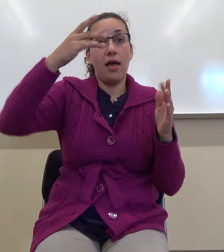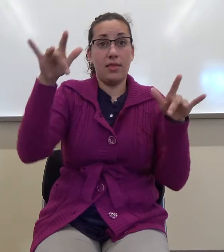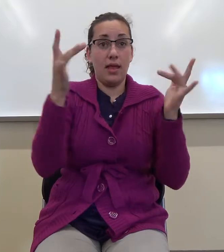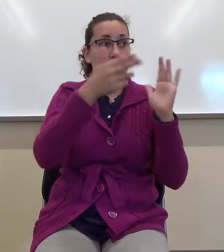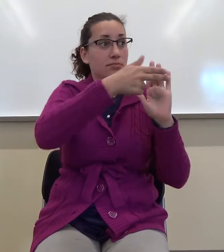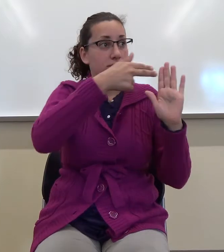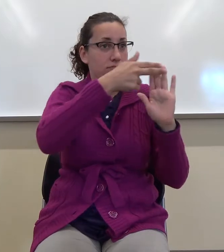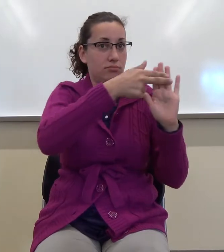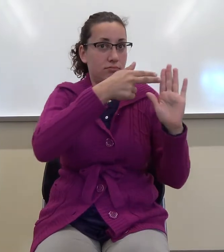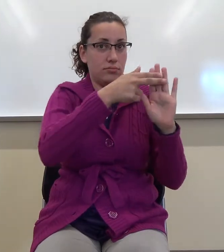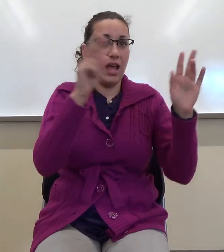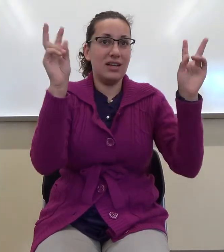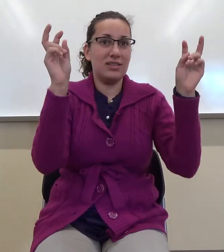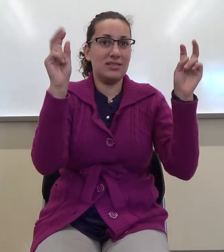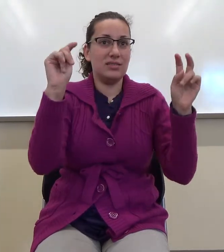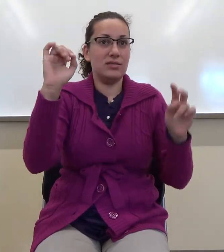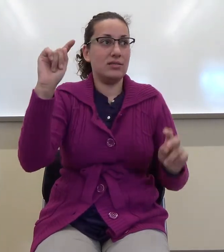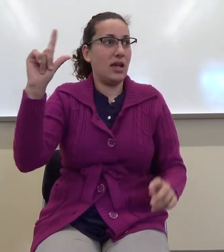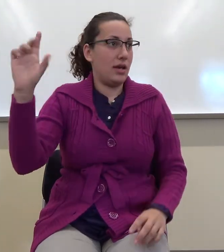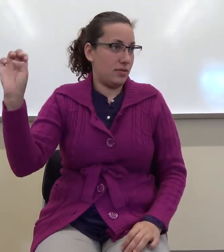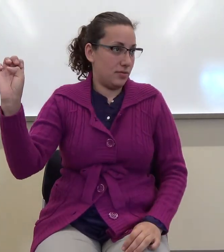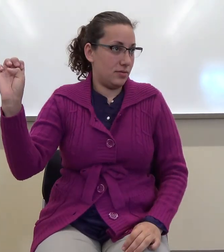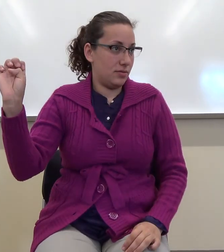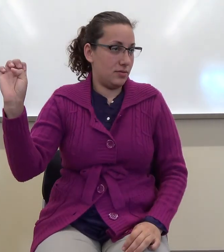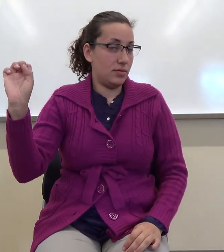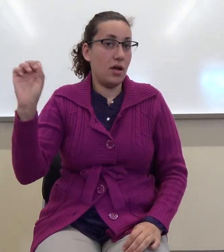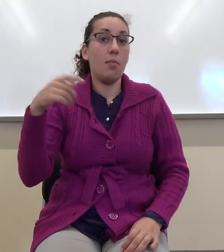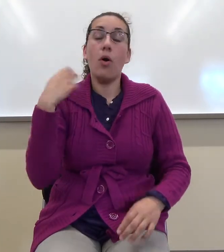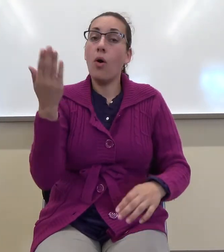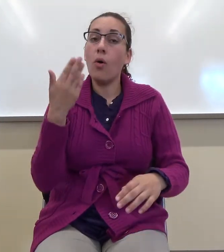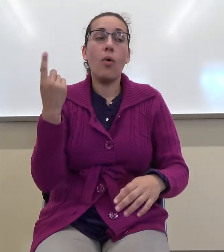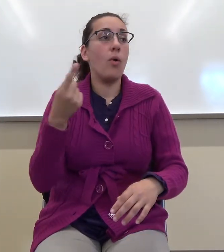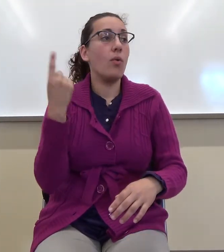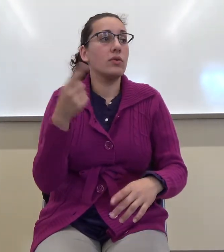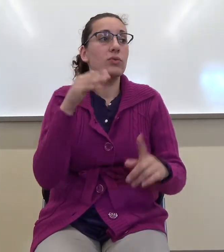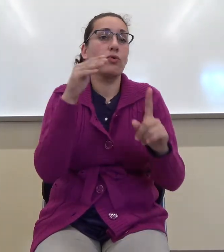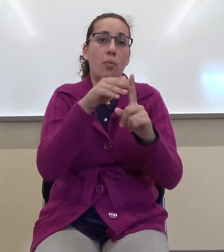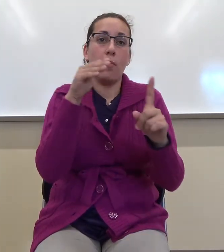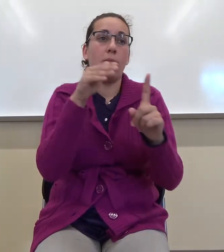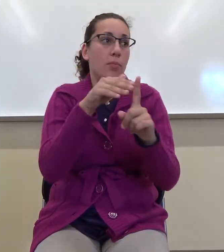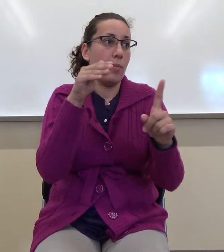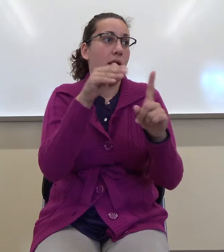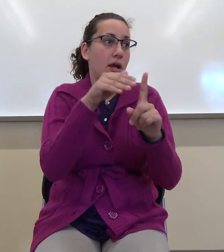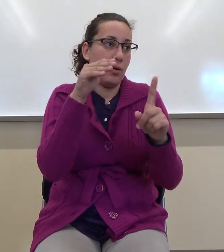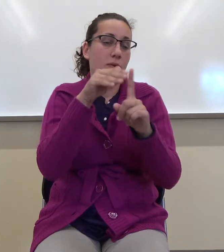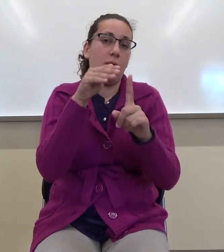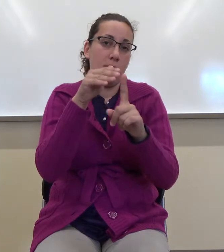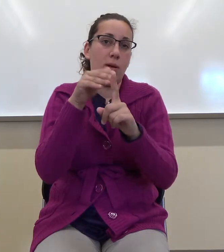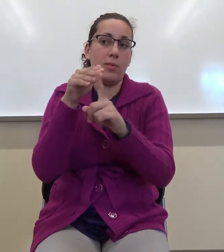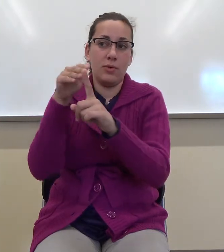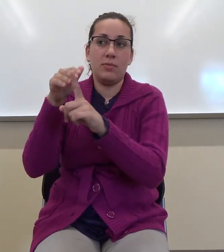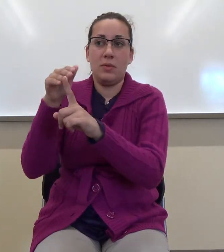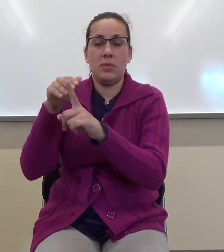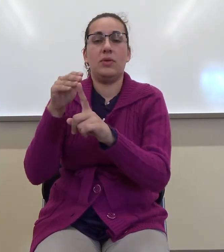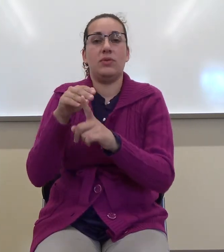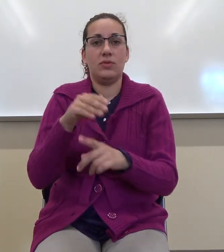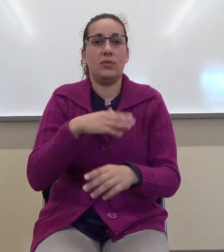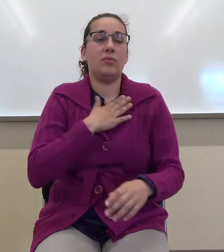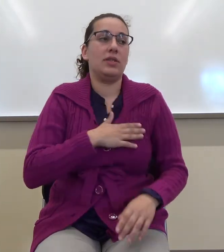continually been reminding you of. The last couple of readings that we've had, if you had done something